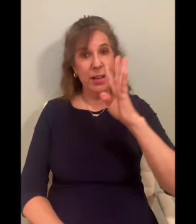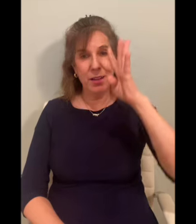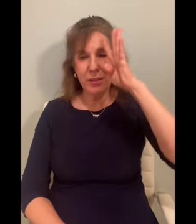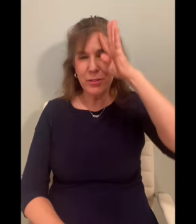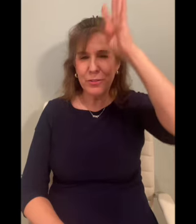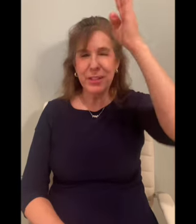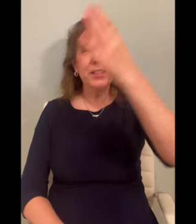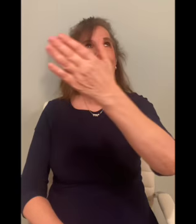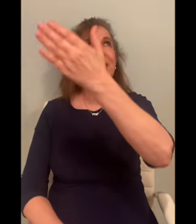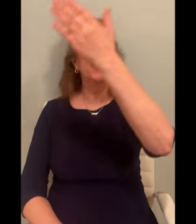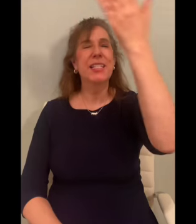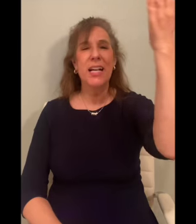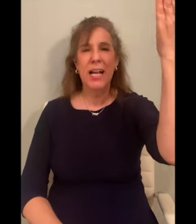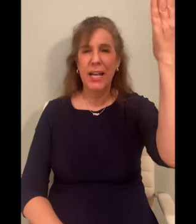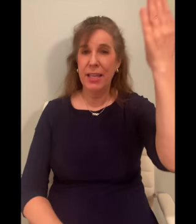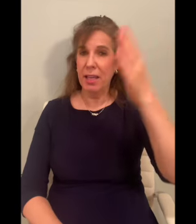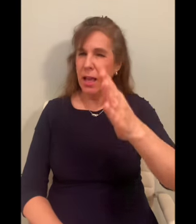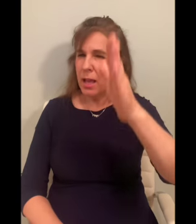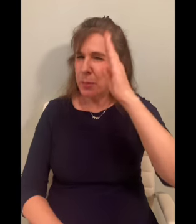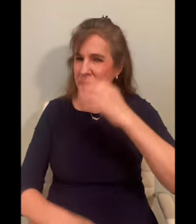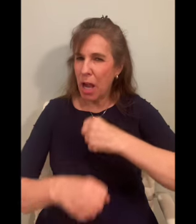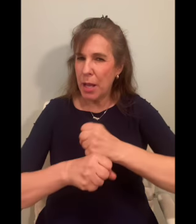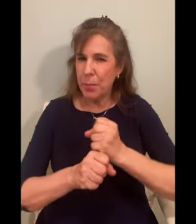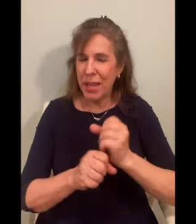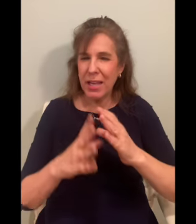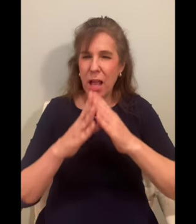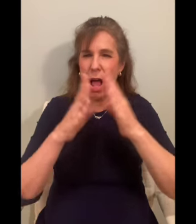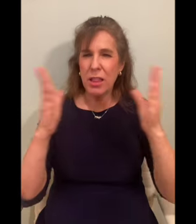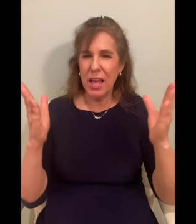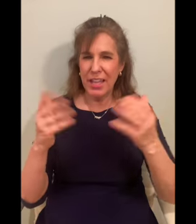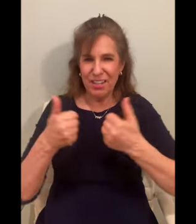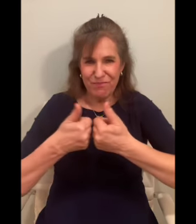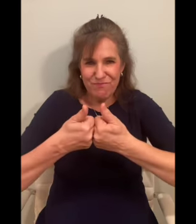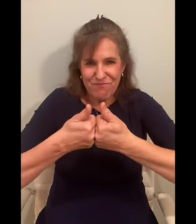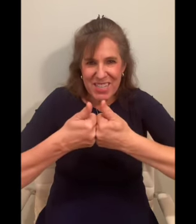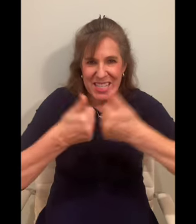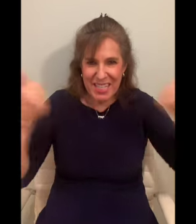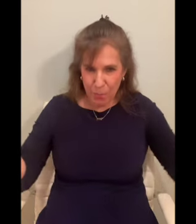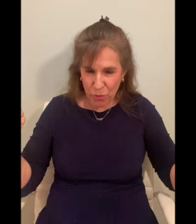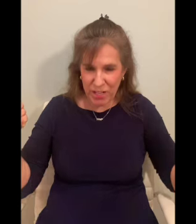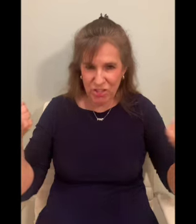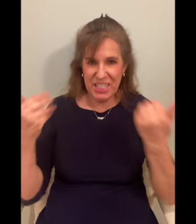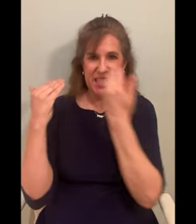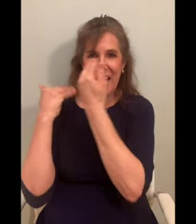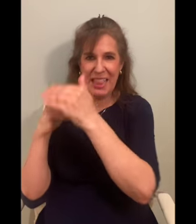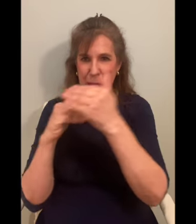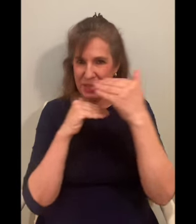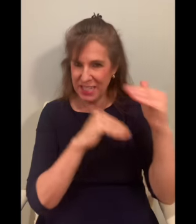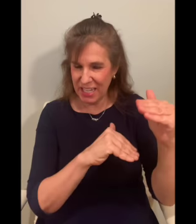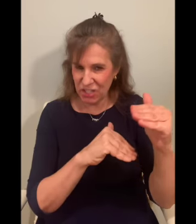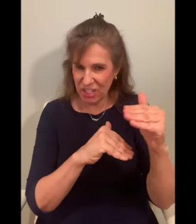kind of separations. He separated between the waters, the water above and the water